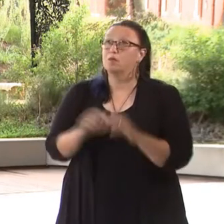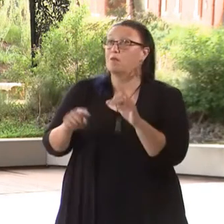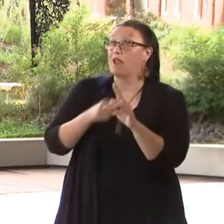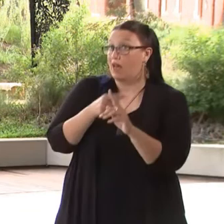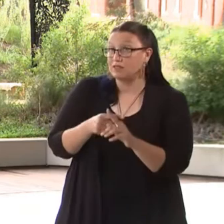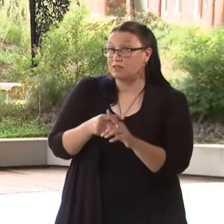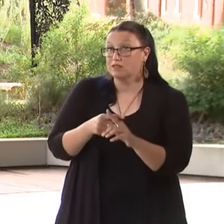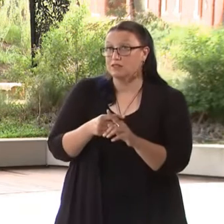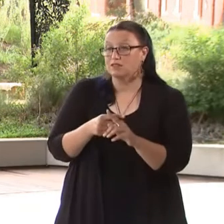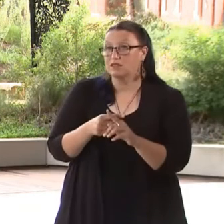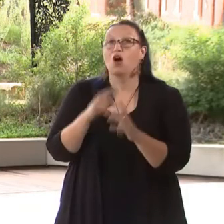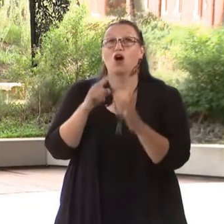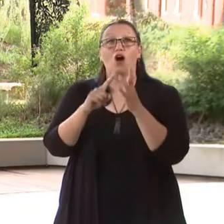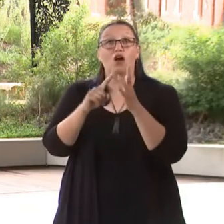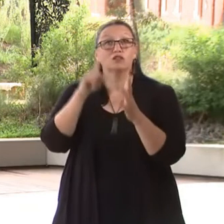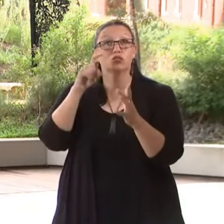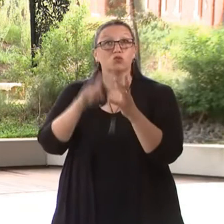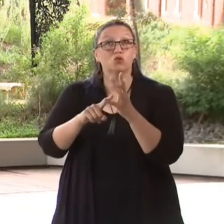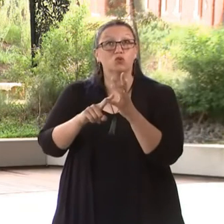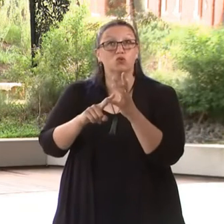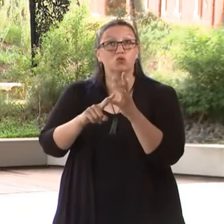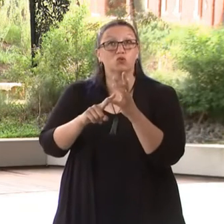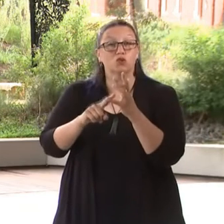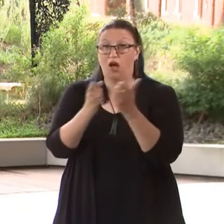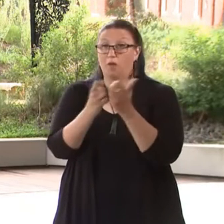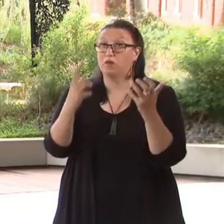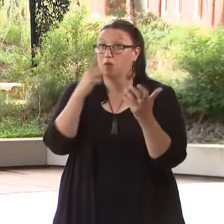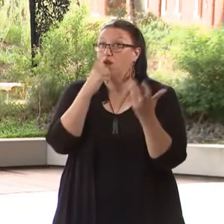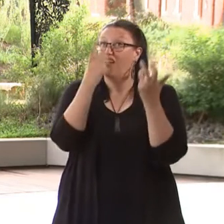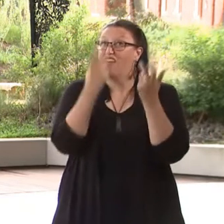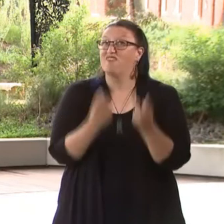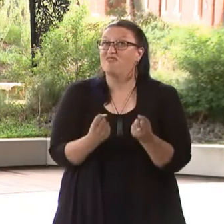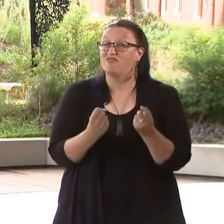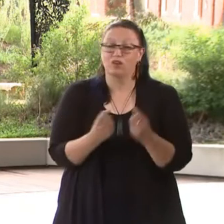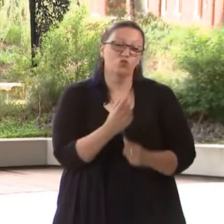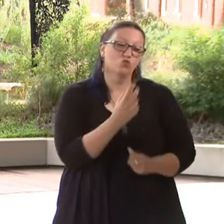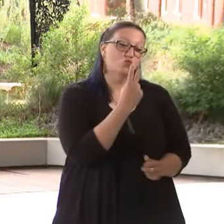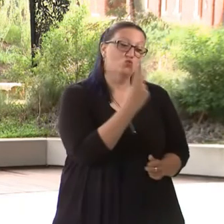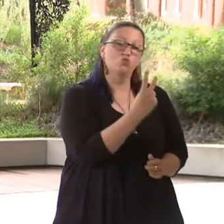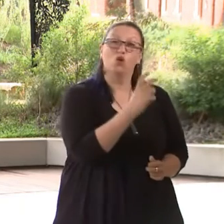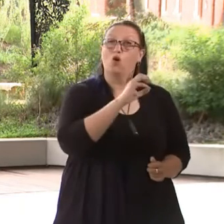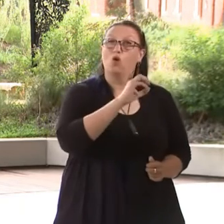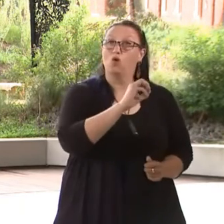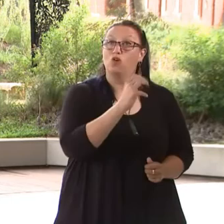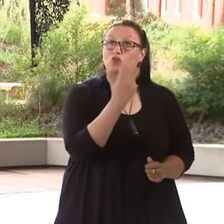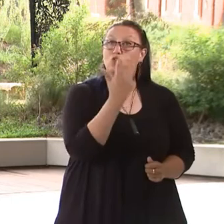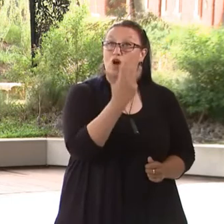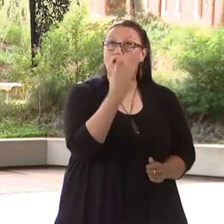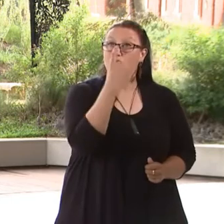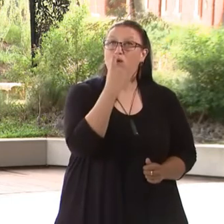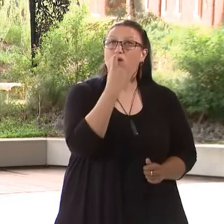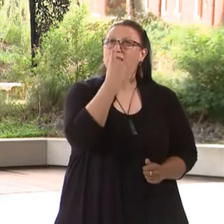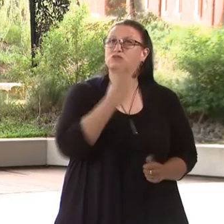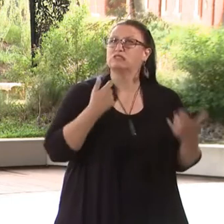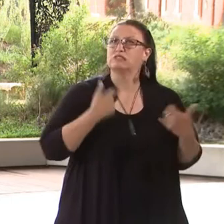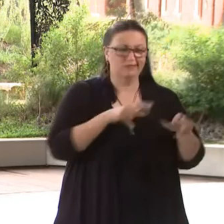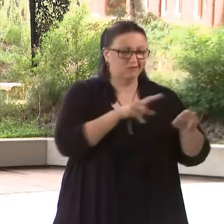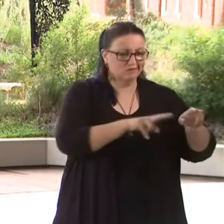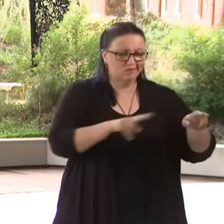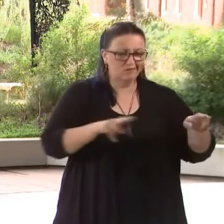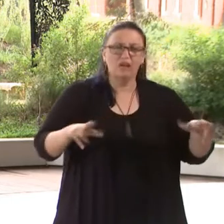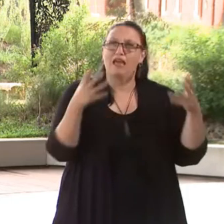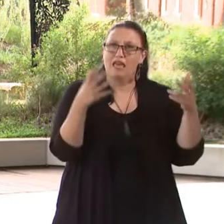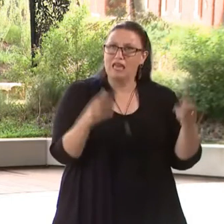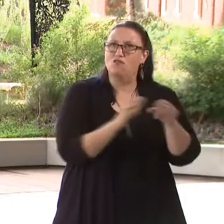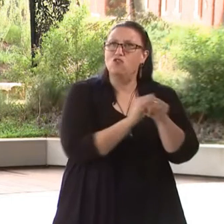that, in respect of our ICU capacity, we currently have 209 people with COVID in our intensive